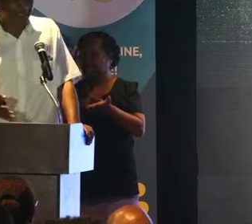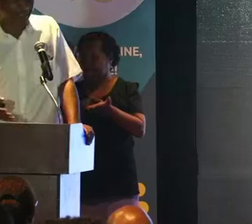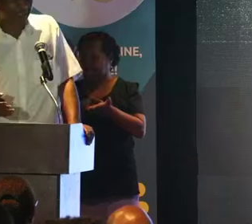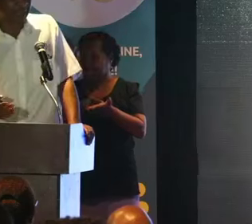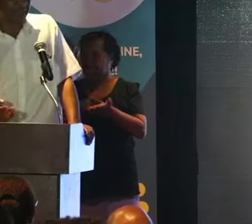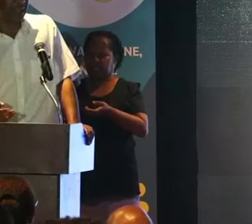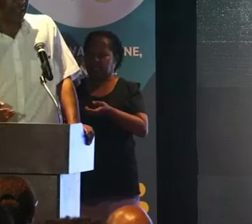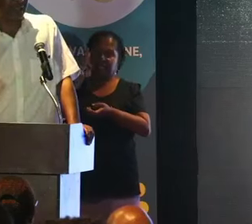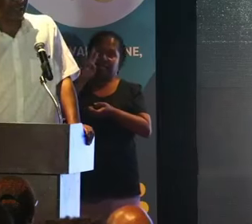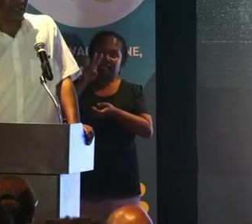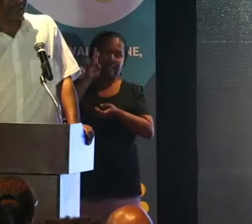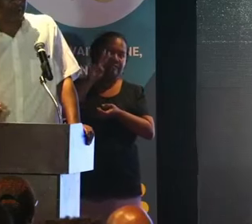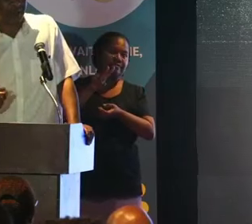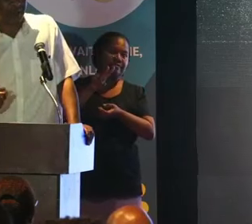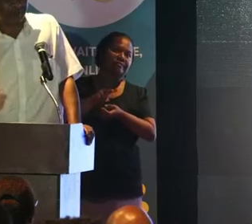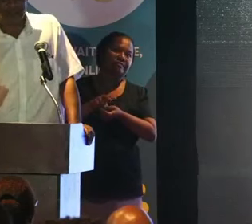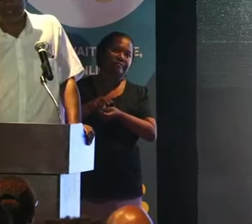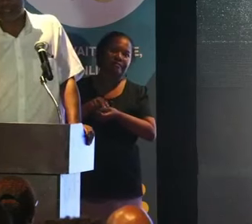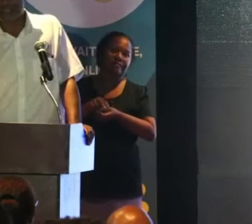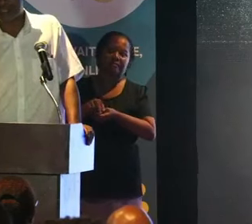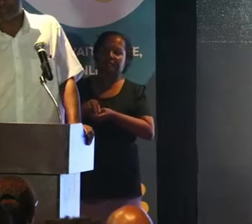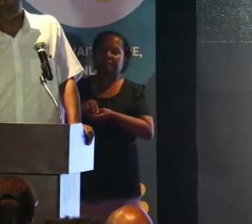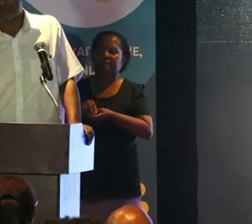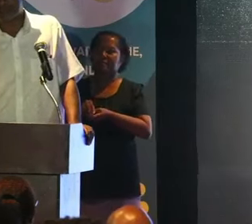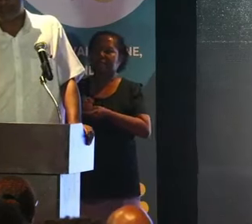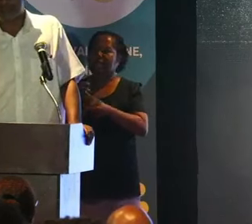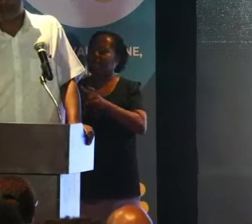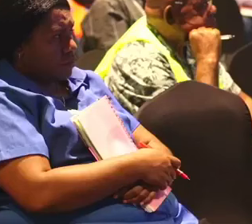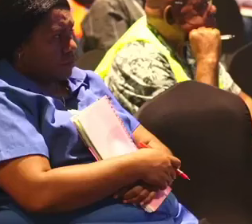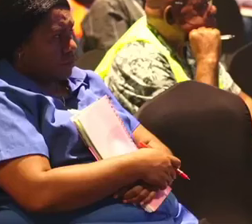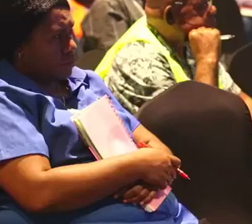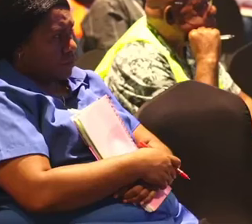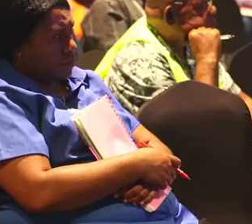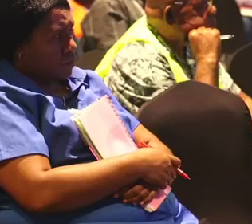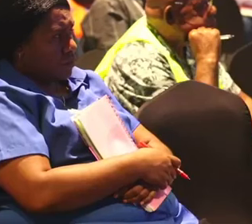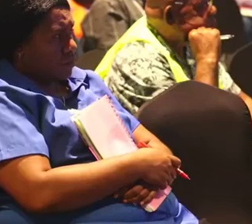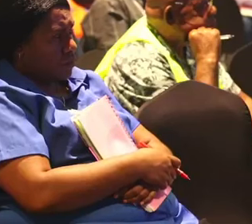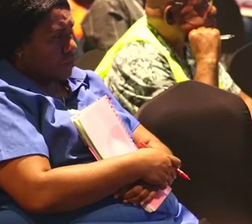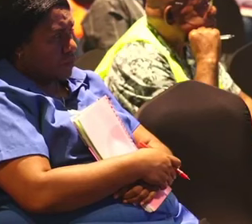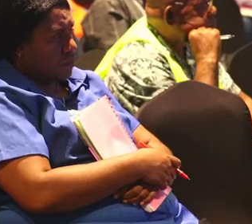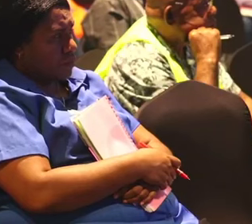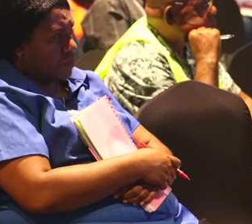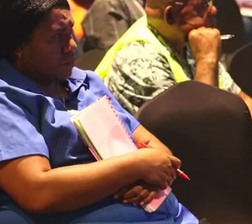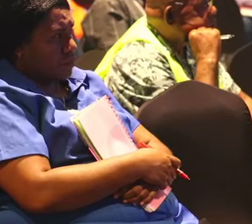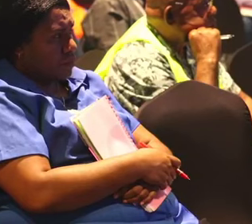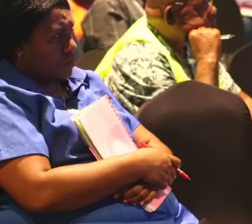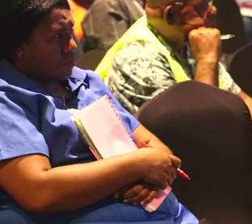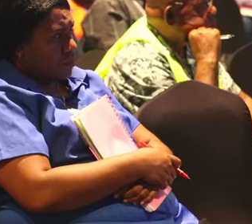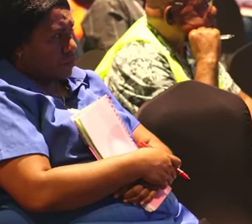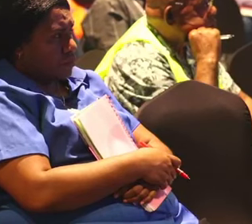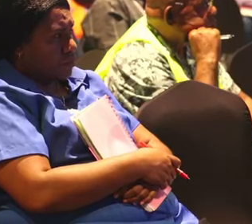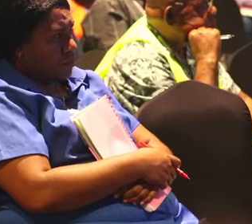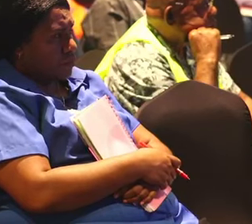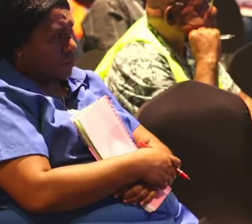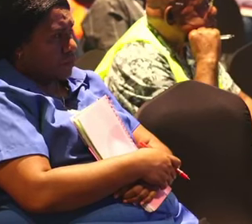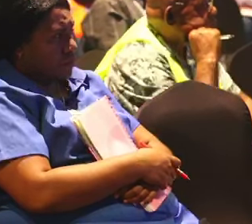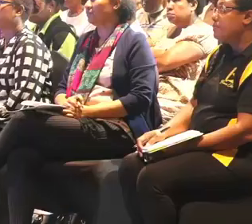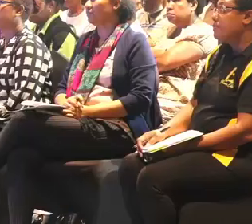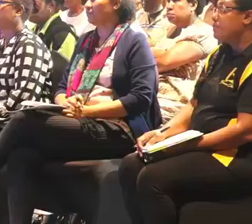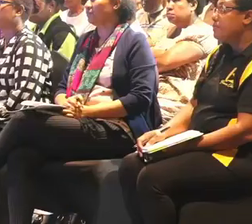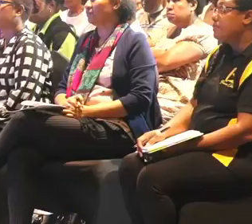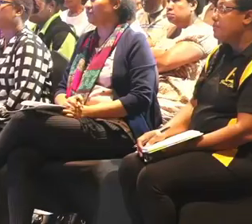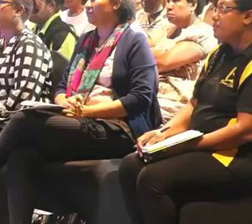seen the K1 Cola and, you know, Coca-Cola and, you know, some of them use those, you know,